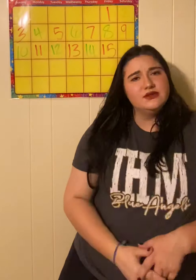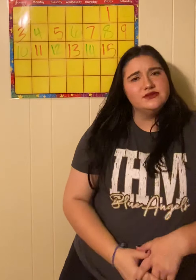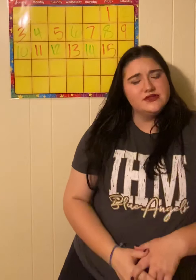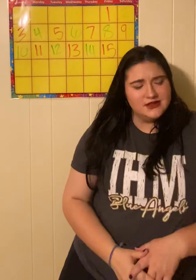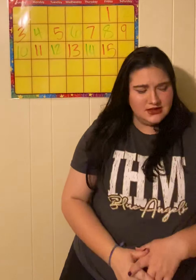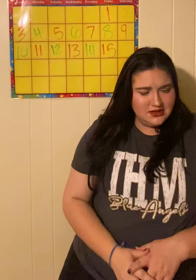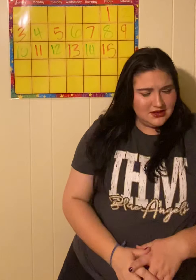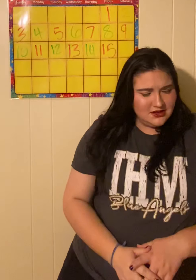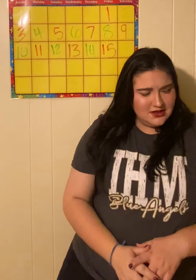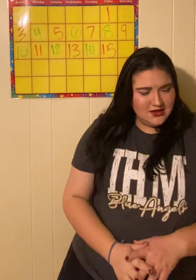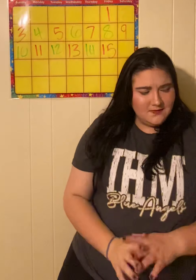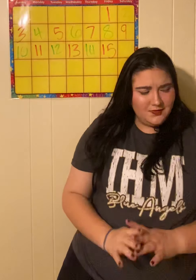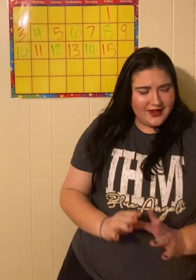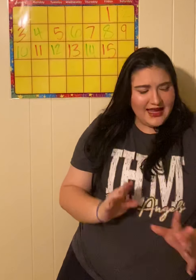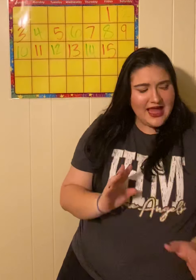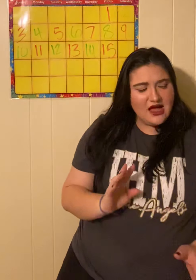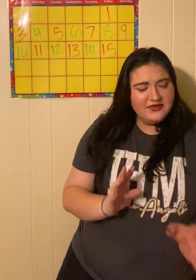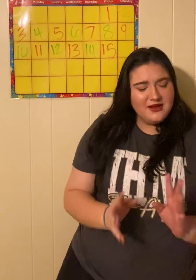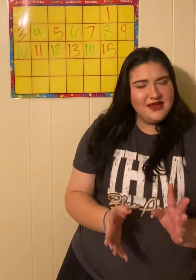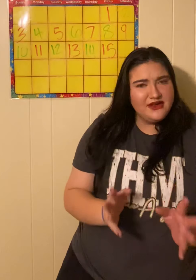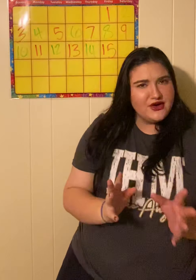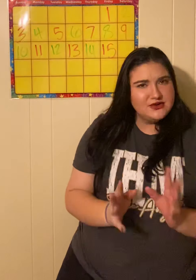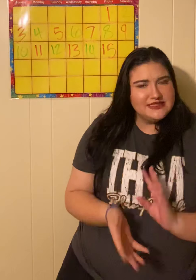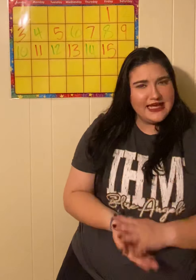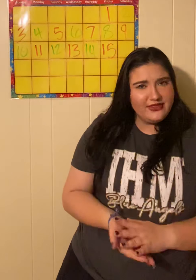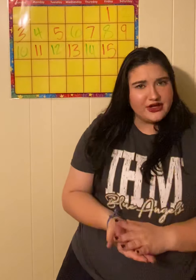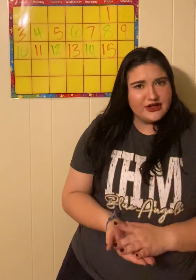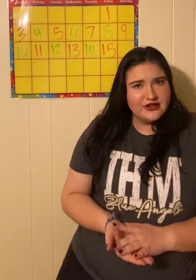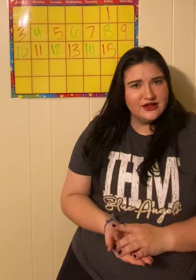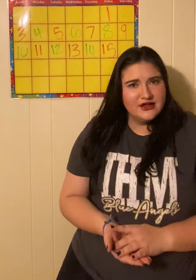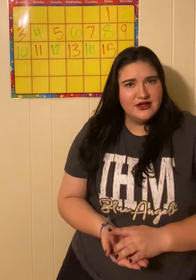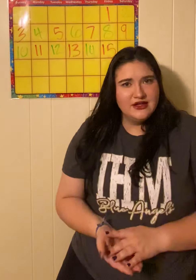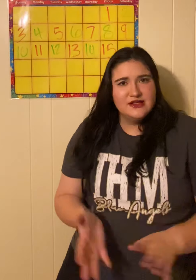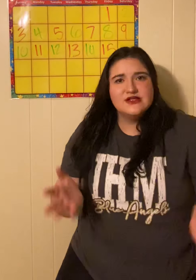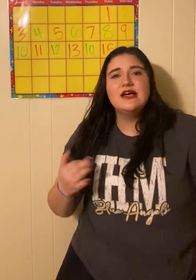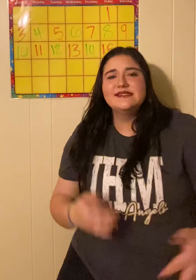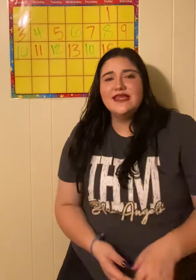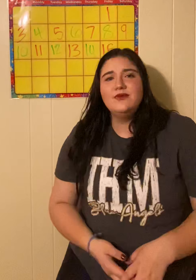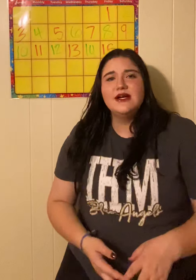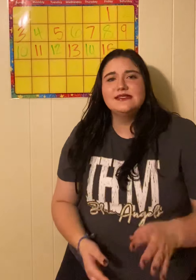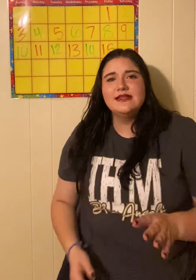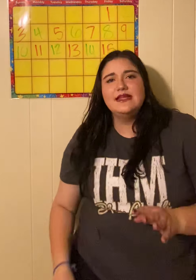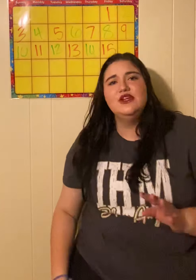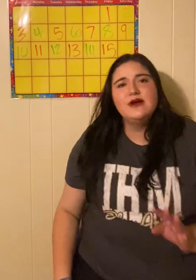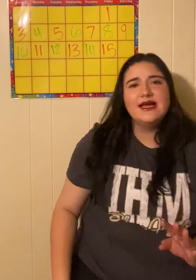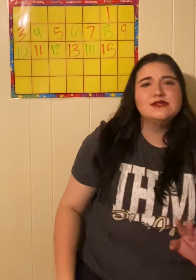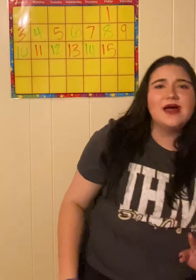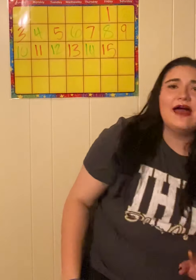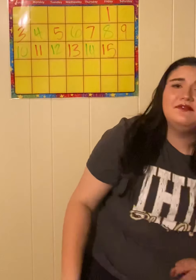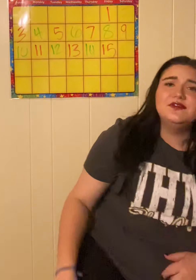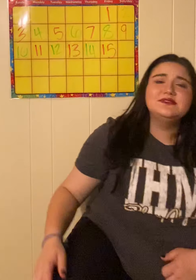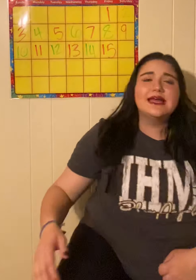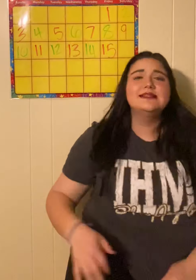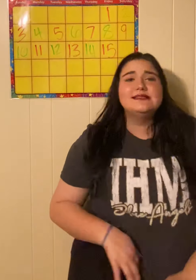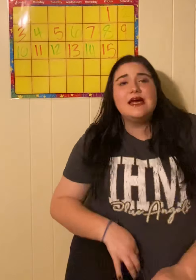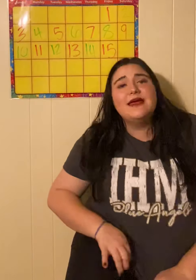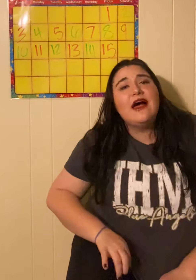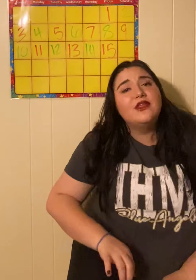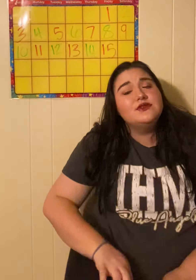words and how they may go together. So I'll say the words and then you guys will have a few seconds to tell me how those